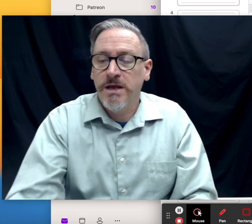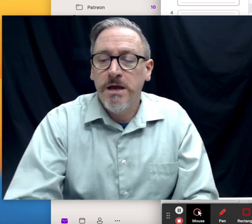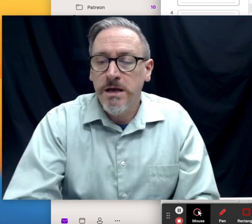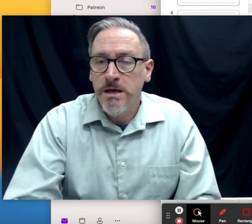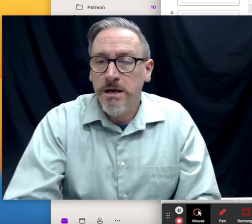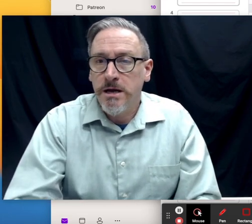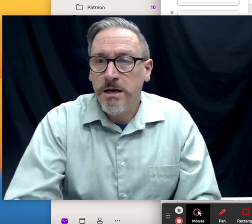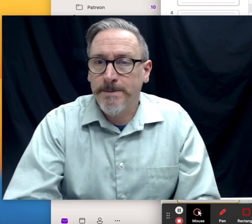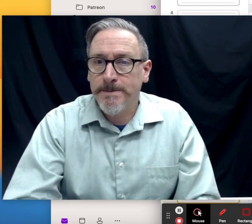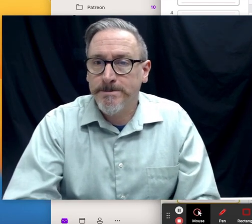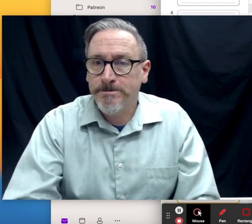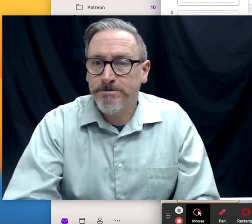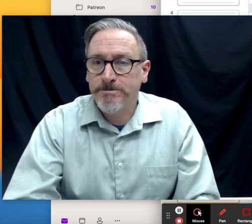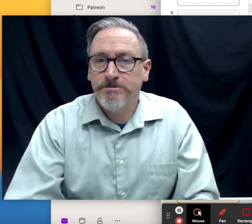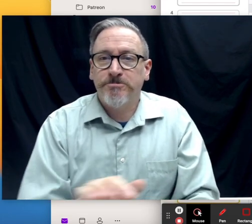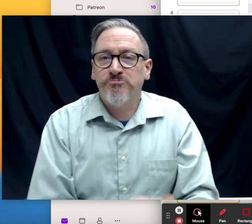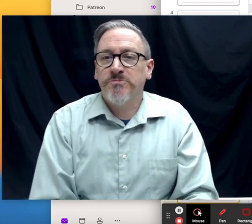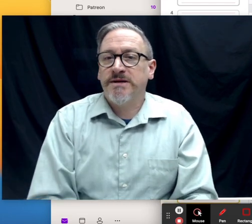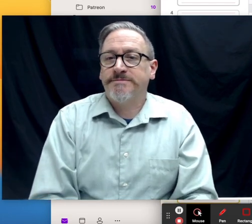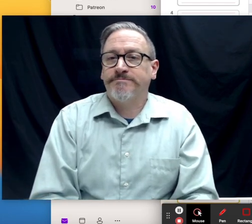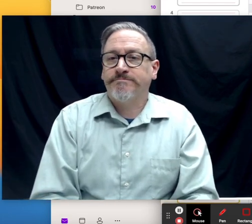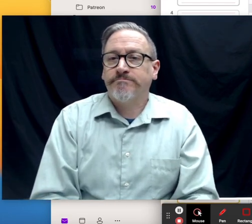time. Right.